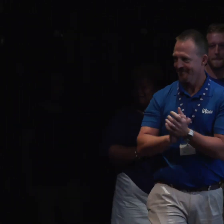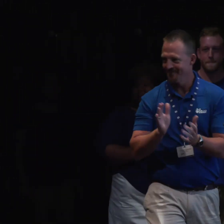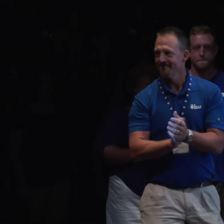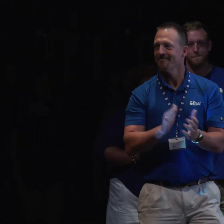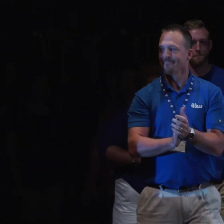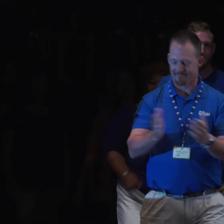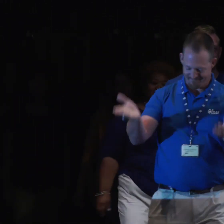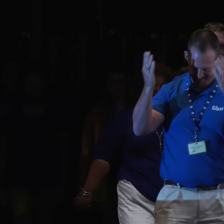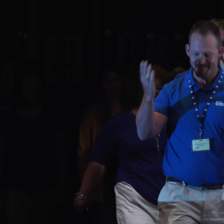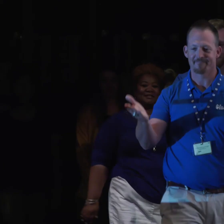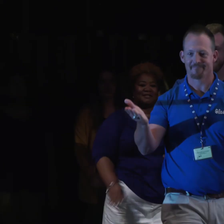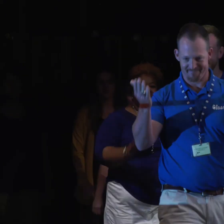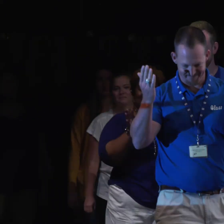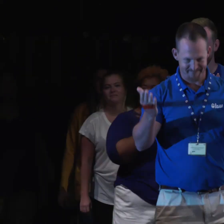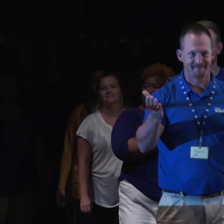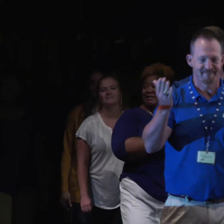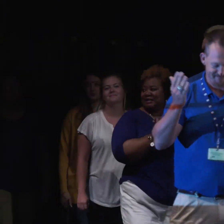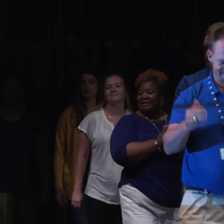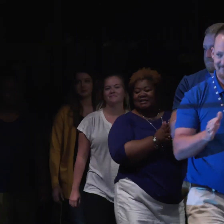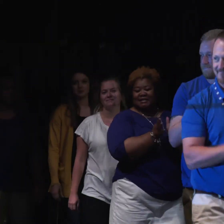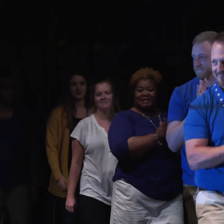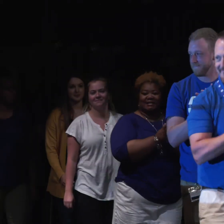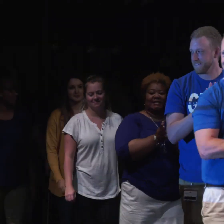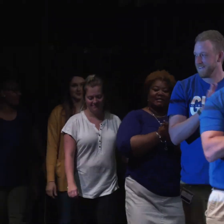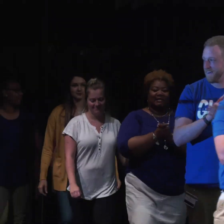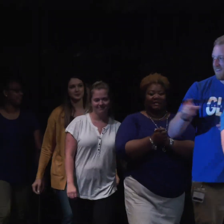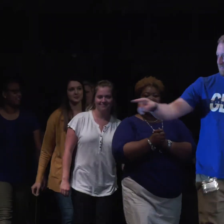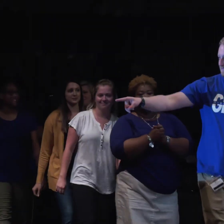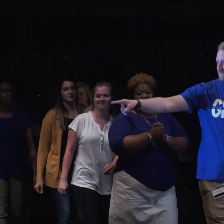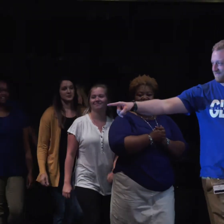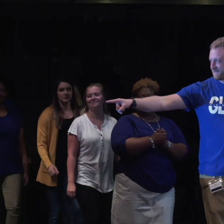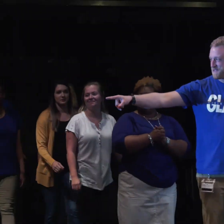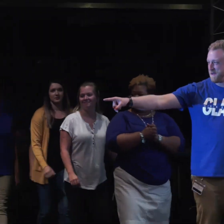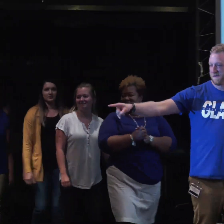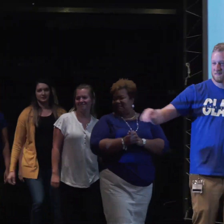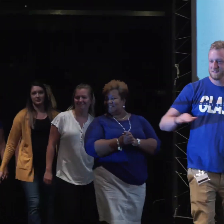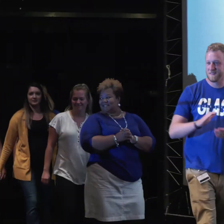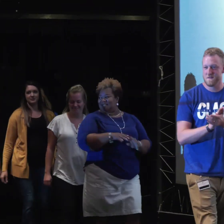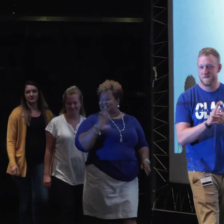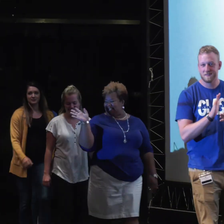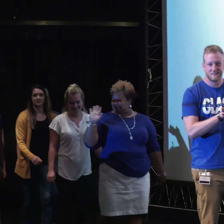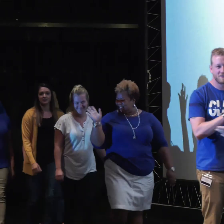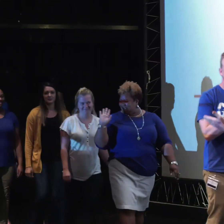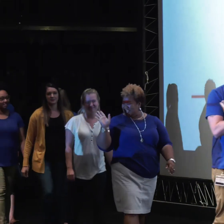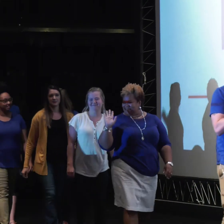None other than Dr. Garrett and EC Glass.